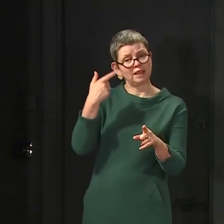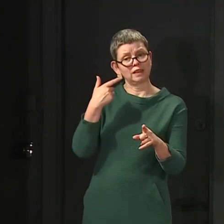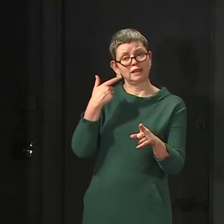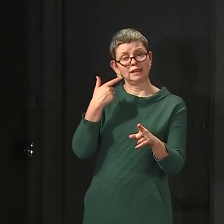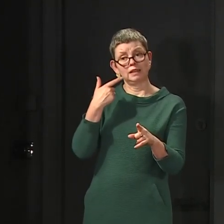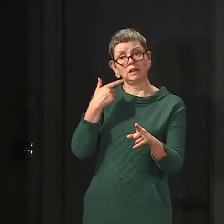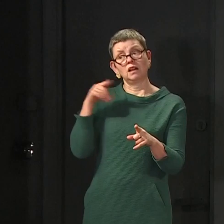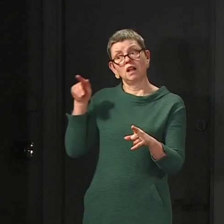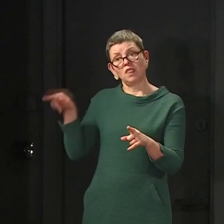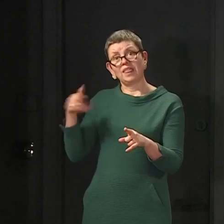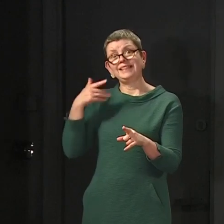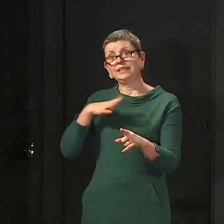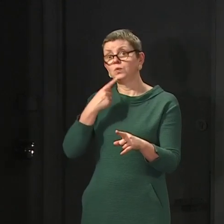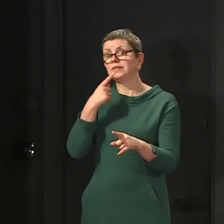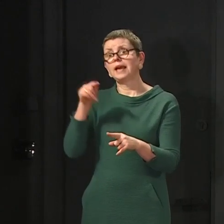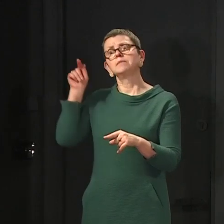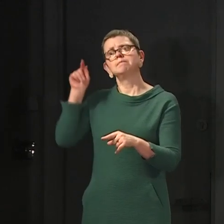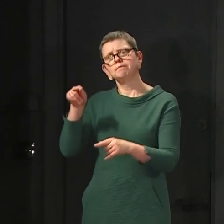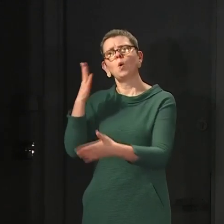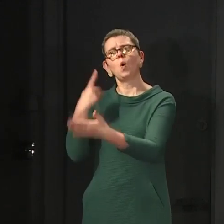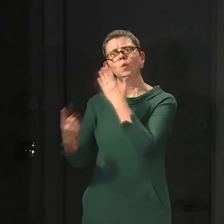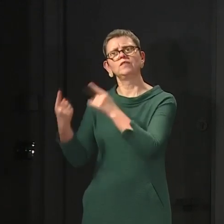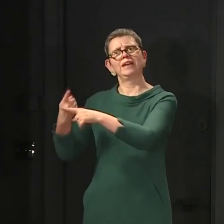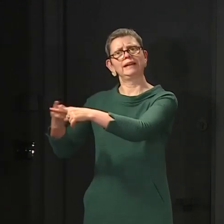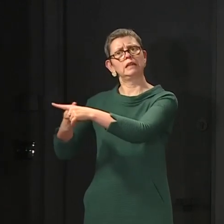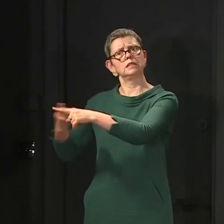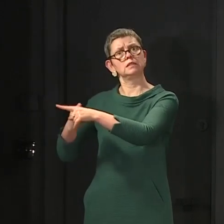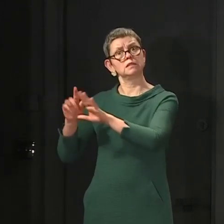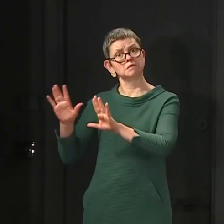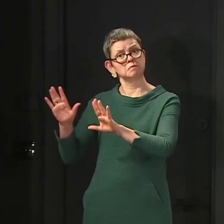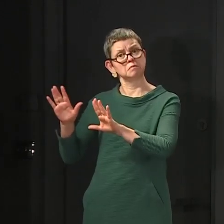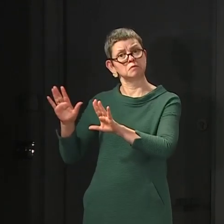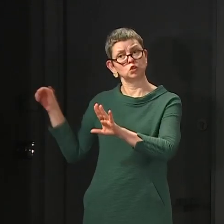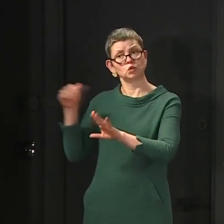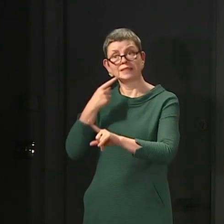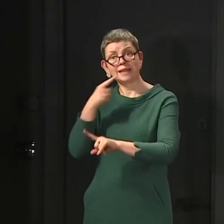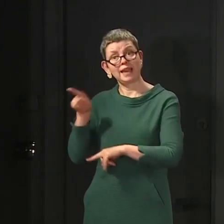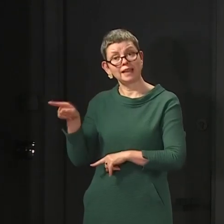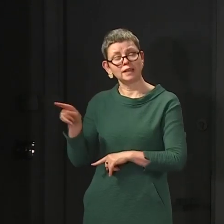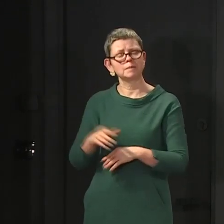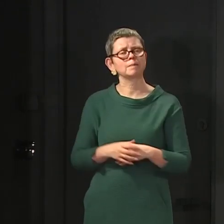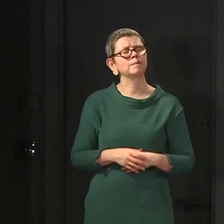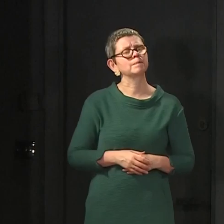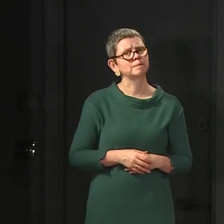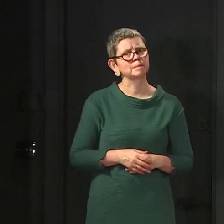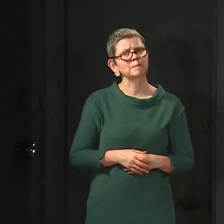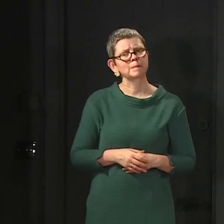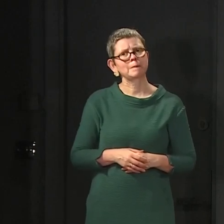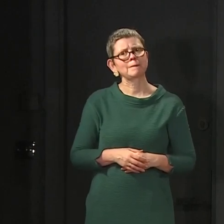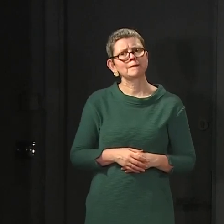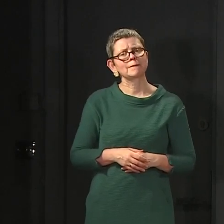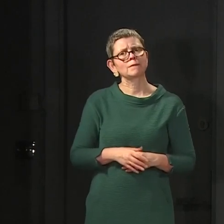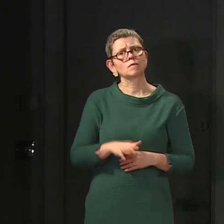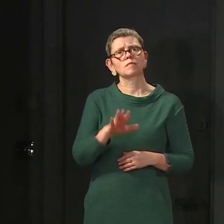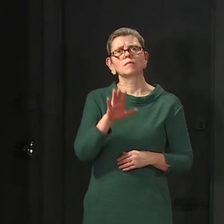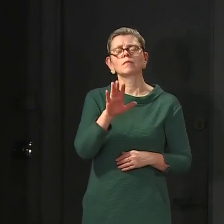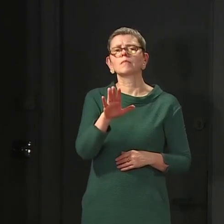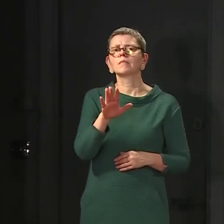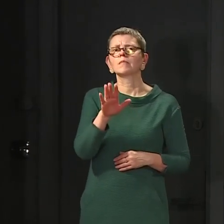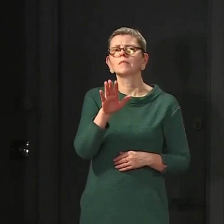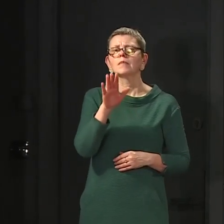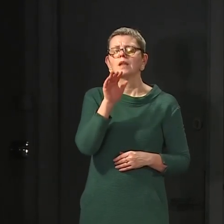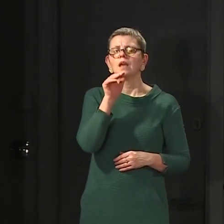on that logo that it's supposed to be England only? I have asked, not so, just to be clear, we've not yet